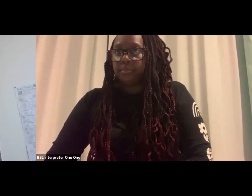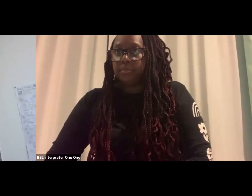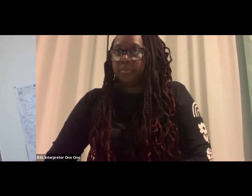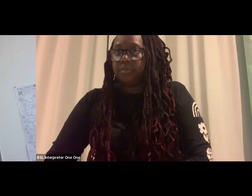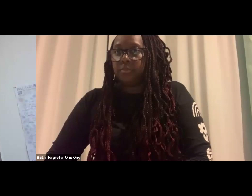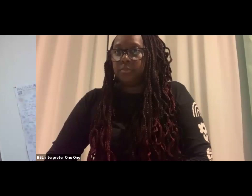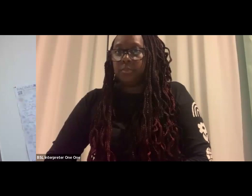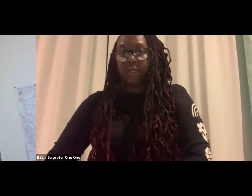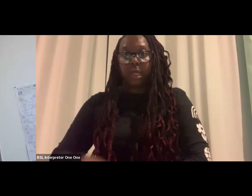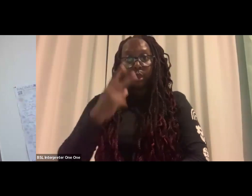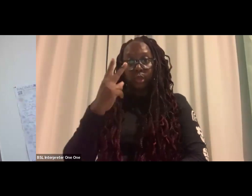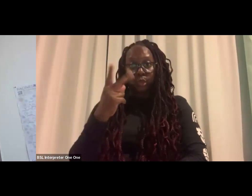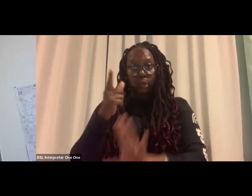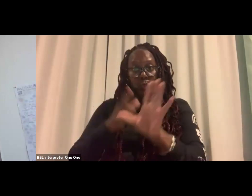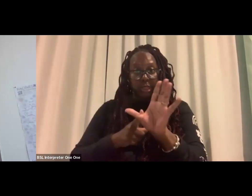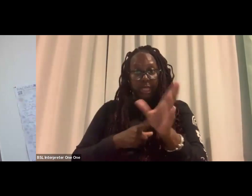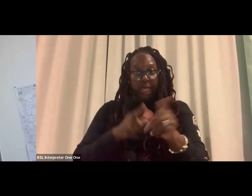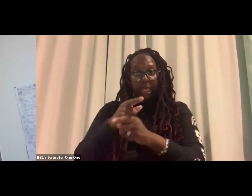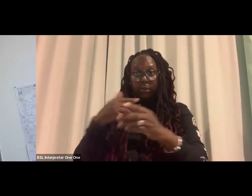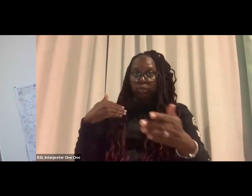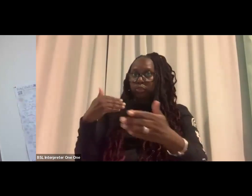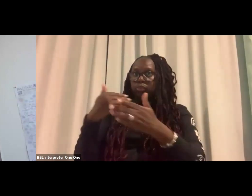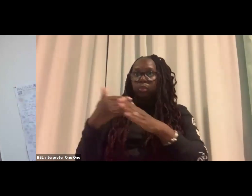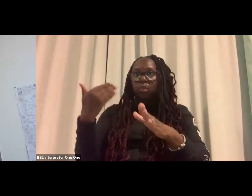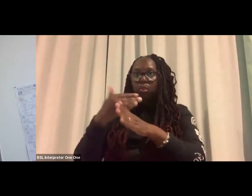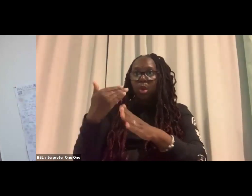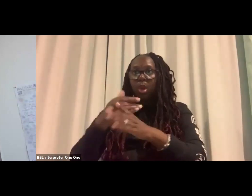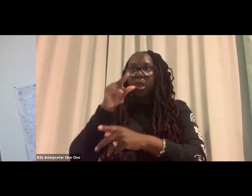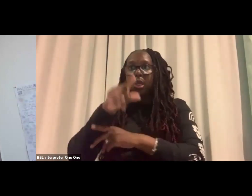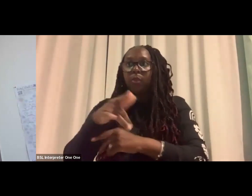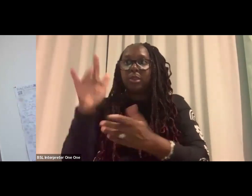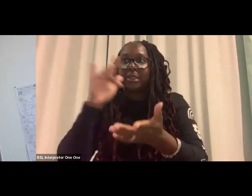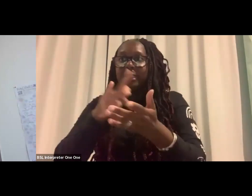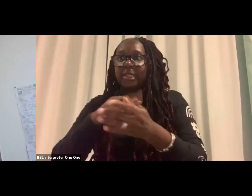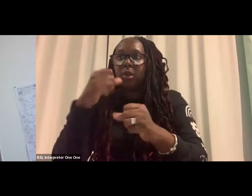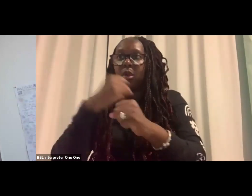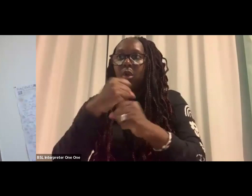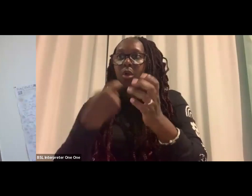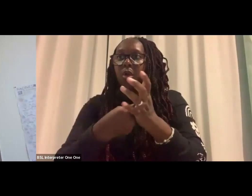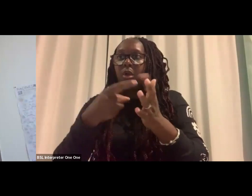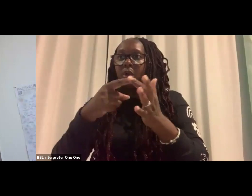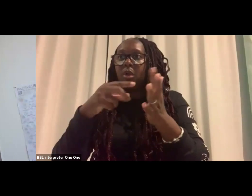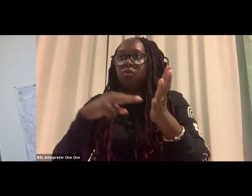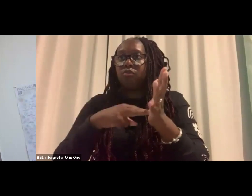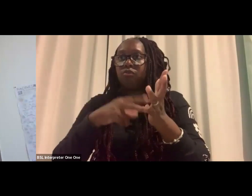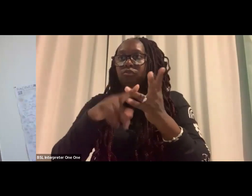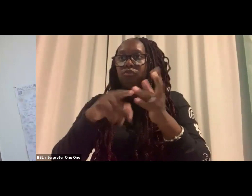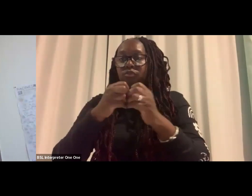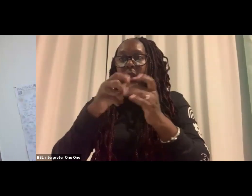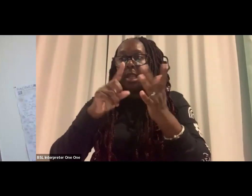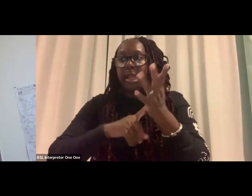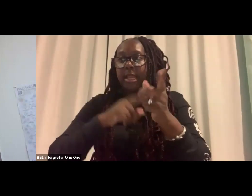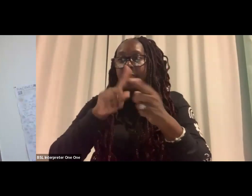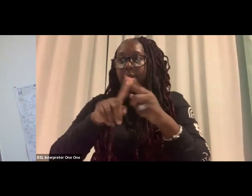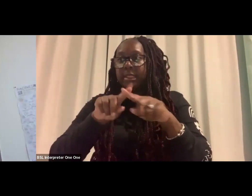It's been 2 years I'm working with the municipality of the city of Grenoble to downscale donut economics on different